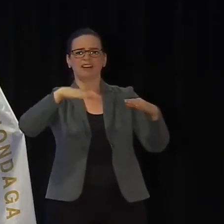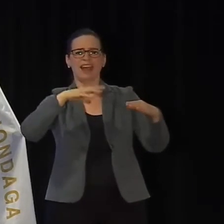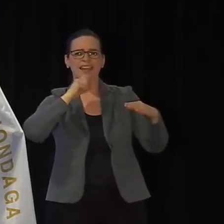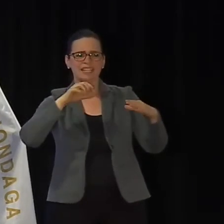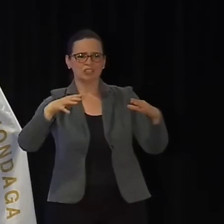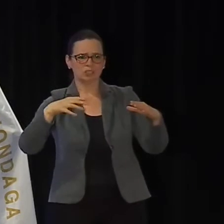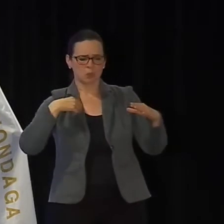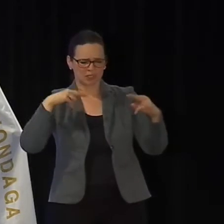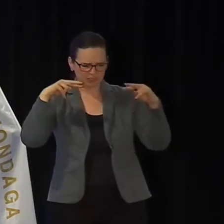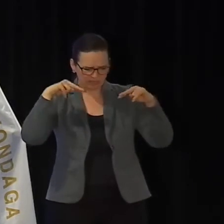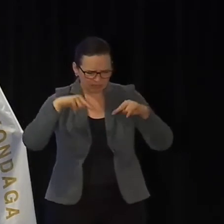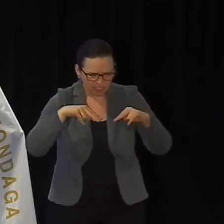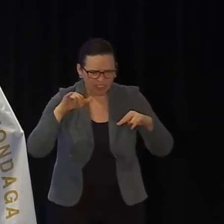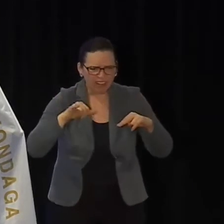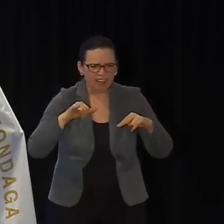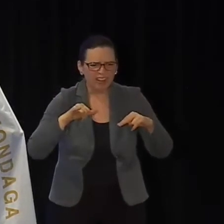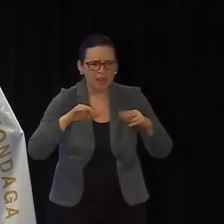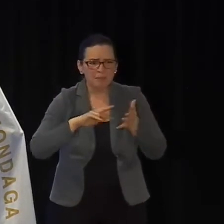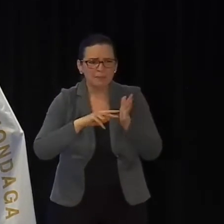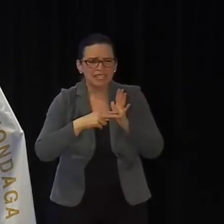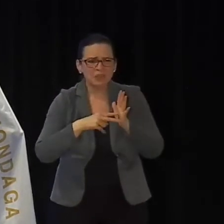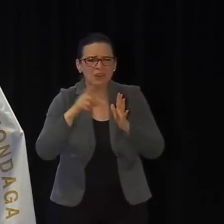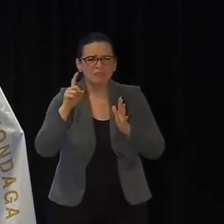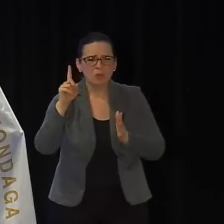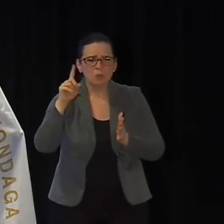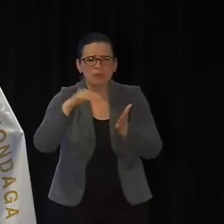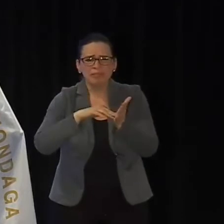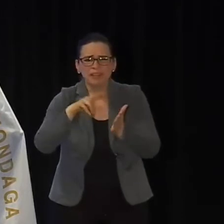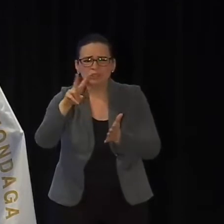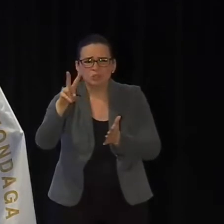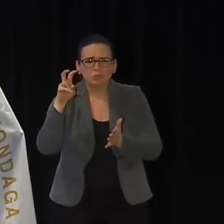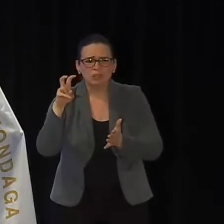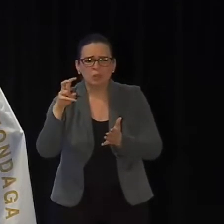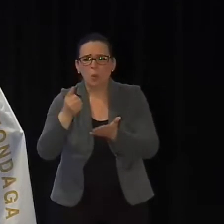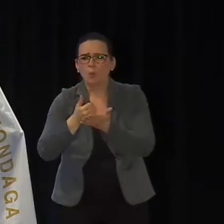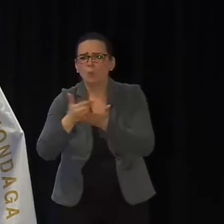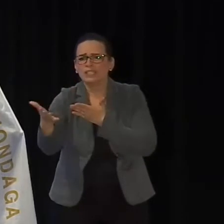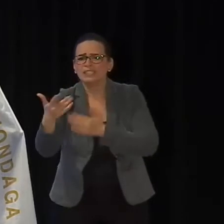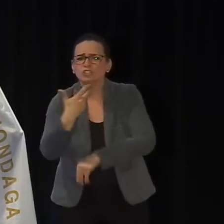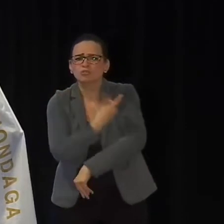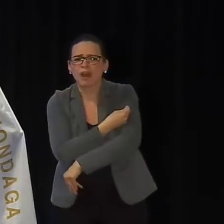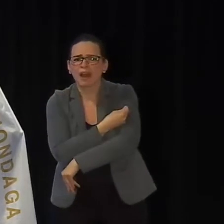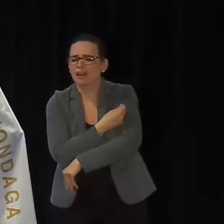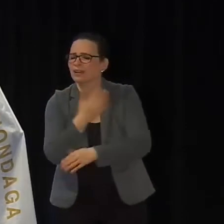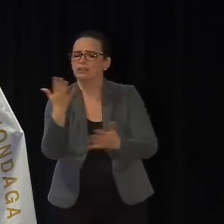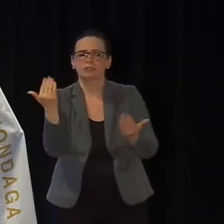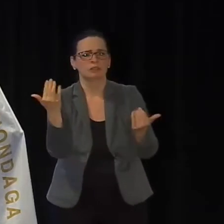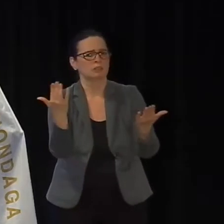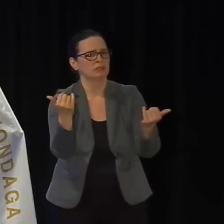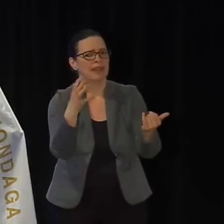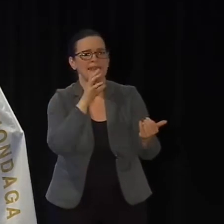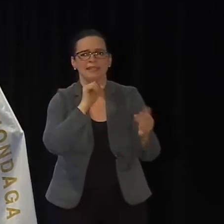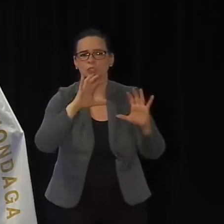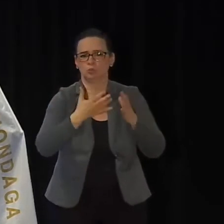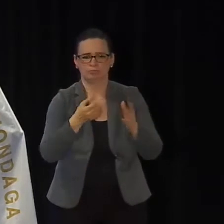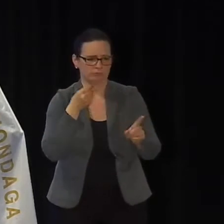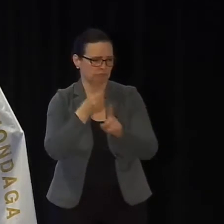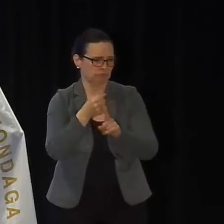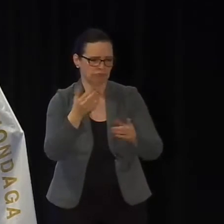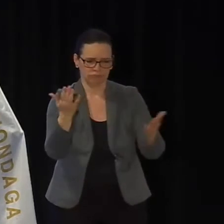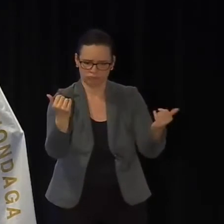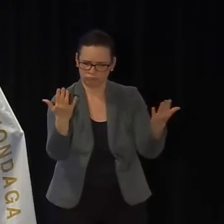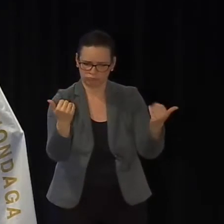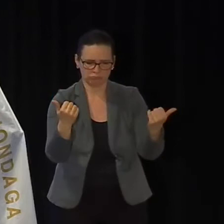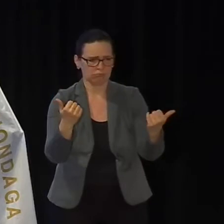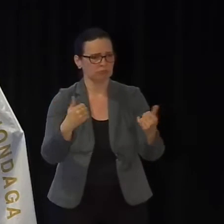you're supposed to do 1,200 vaccines. It's a waste of money, let alone, you get behind your schedule of vaccinating because